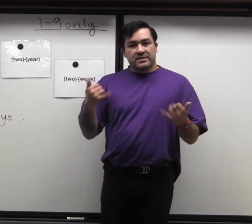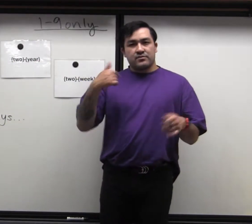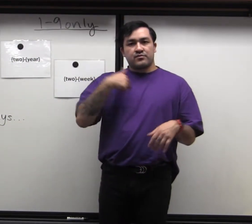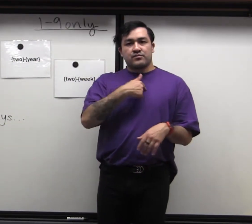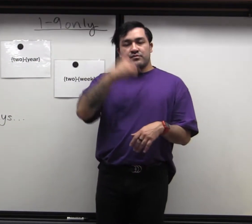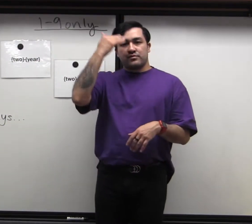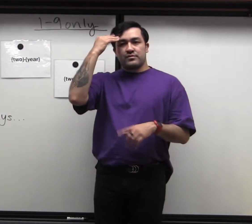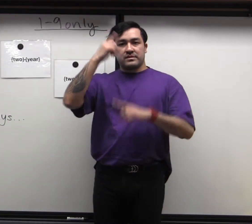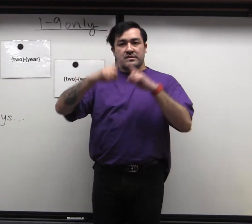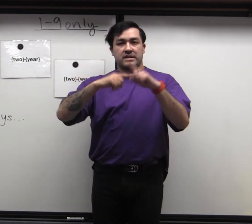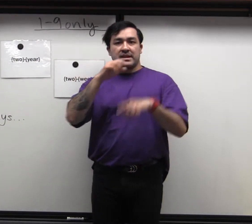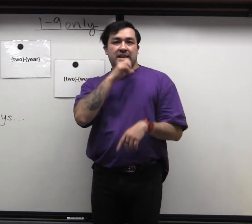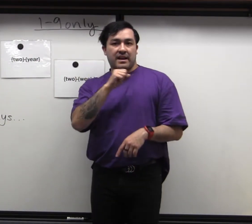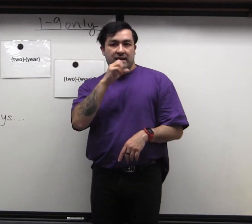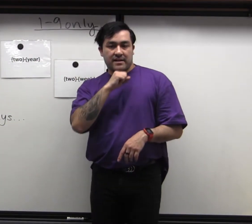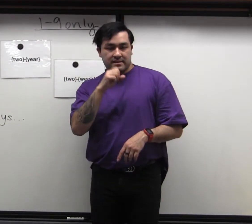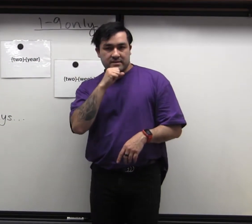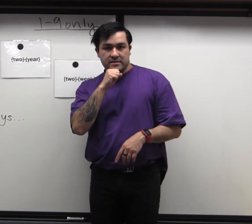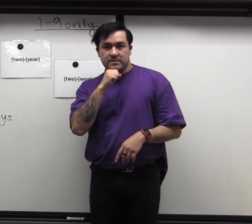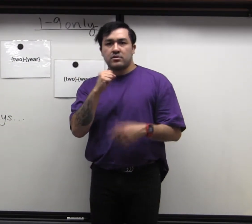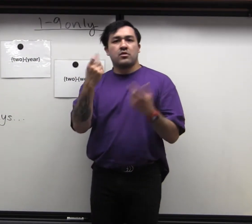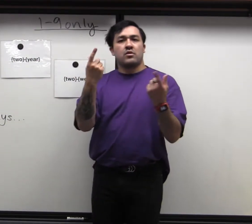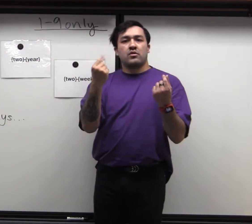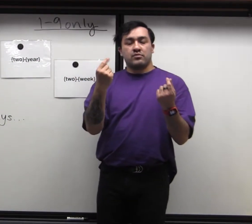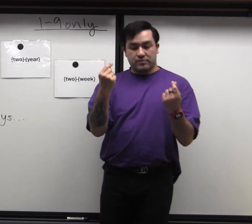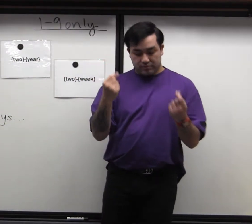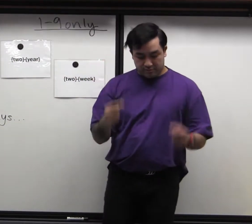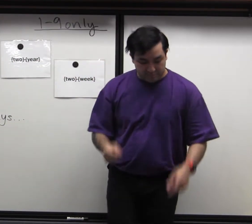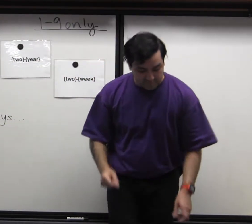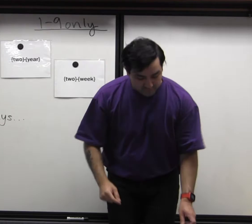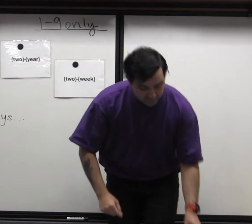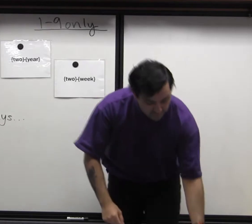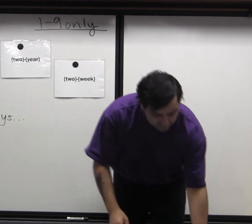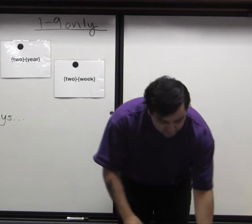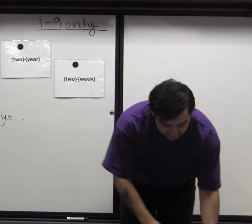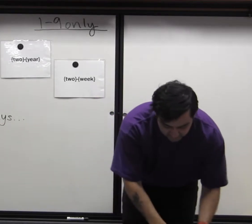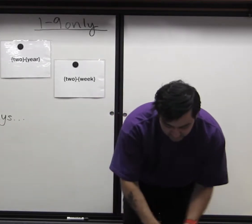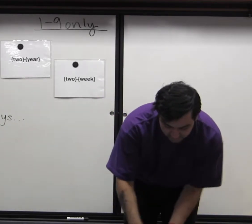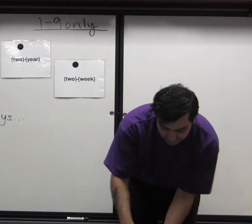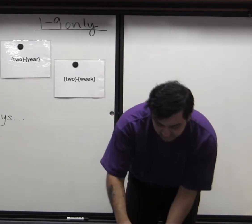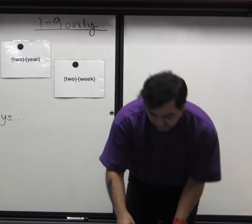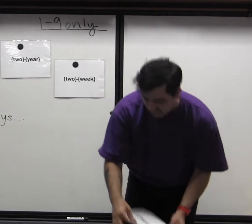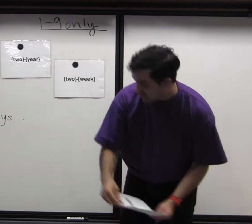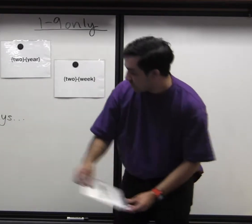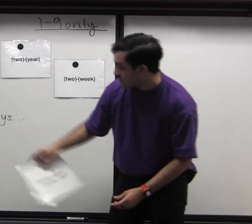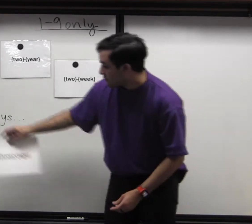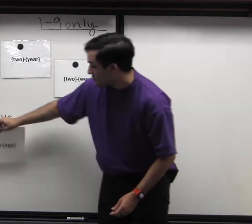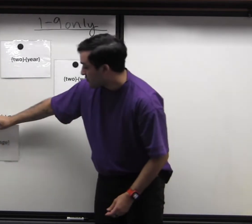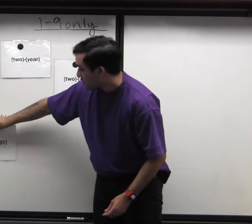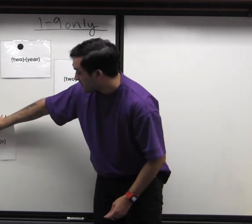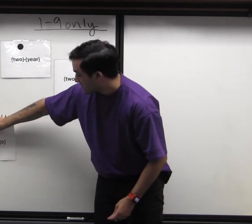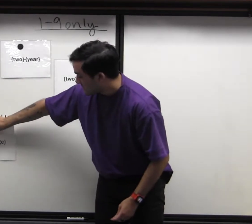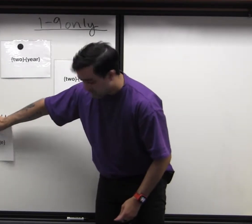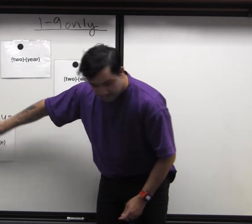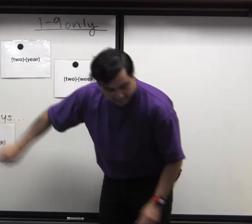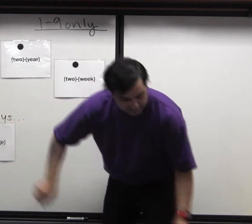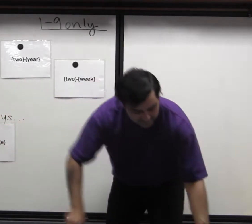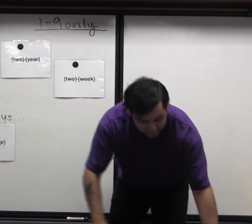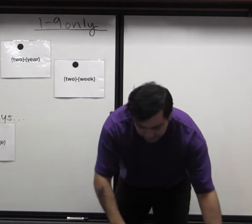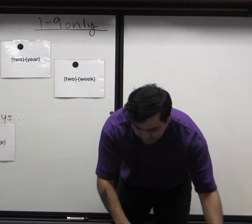then sign 1 minute kind of idea. So when we talk about ages, it's a little bit different. So we would still write it